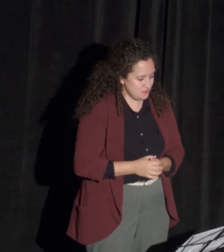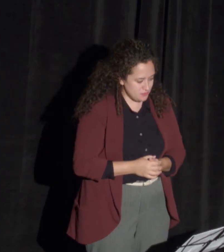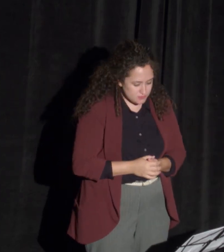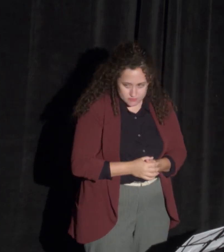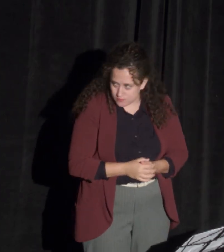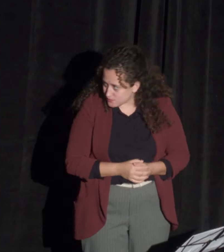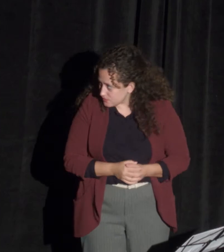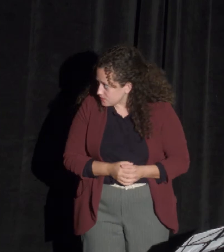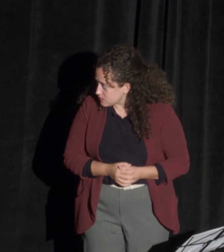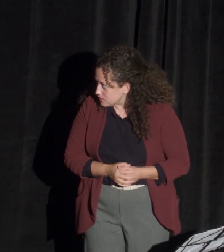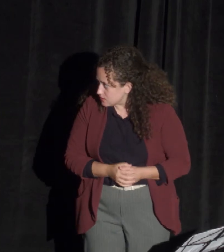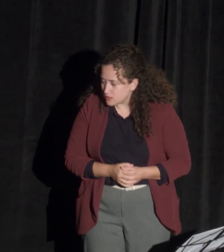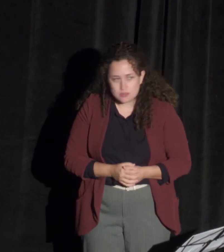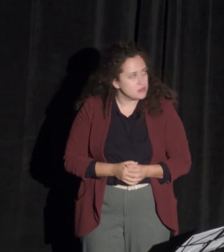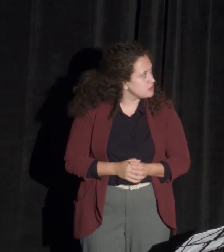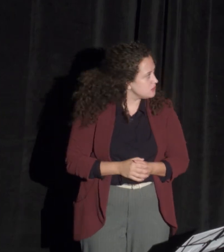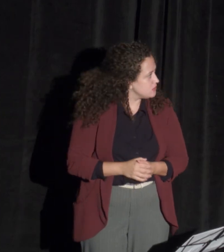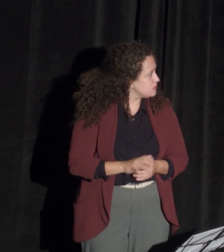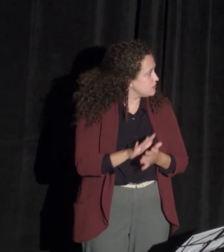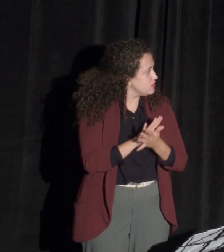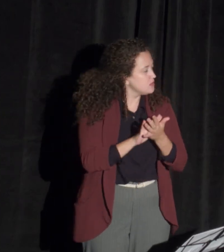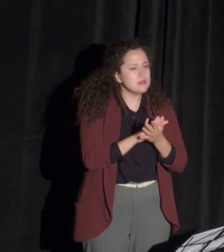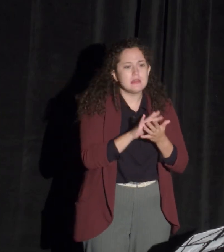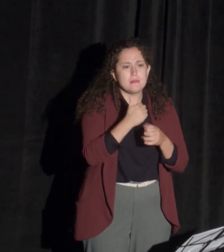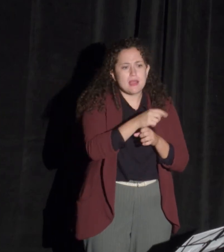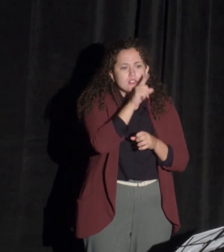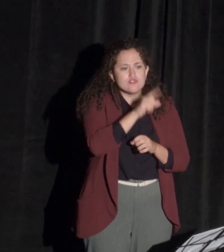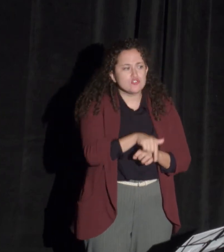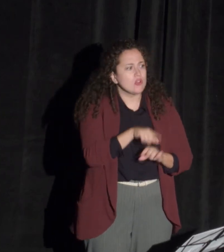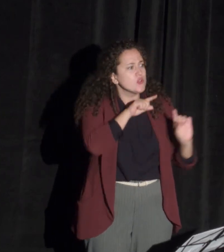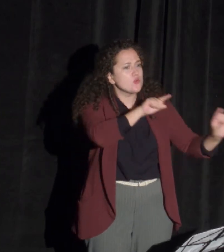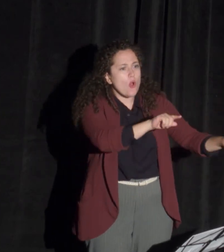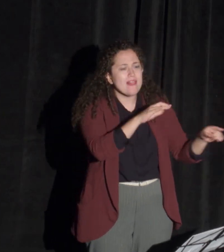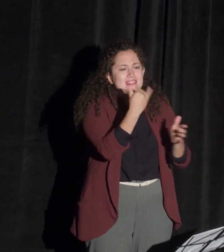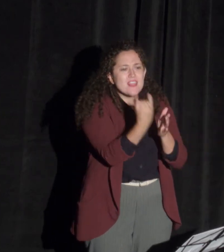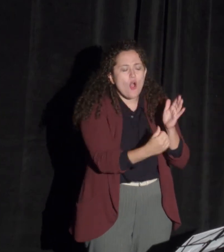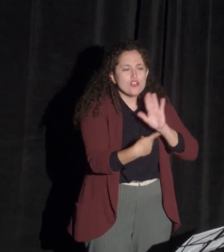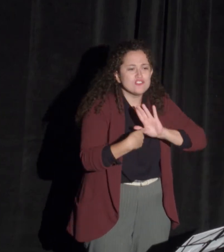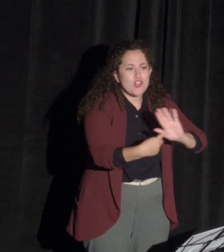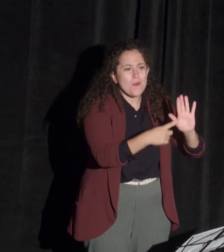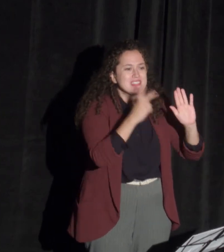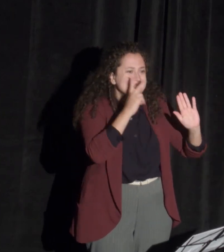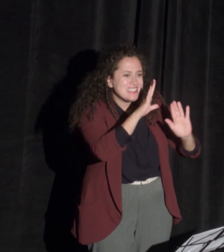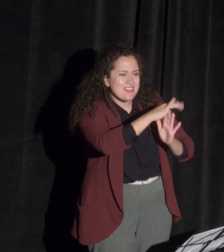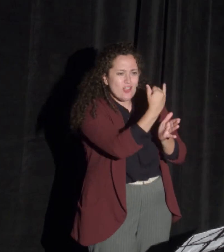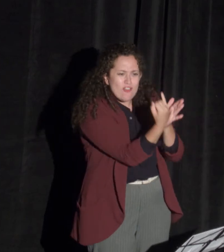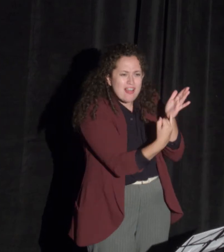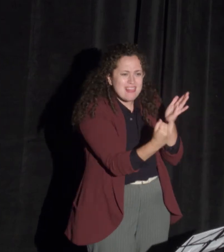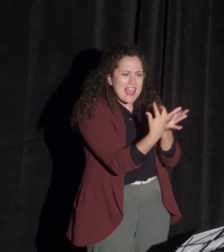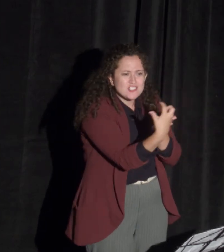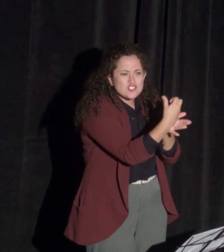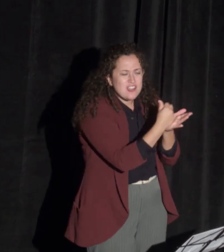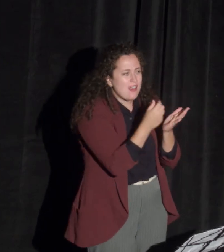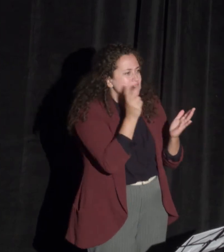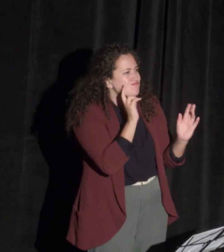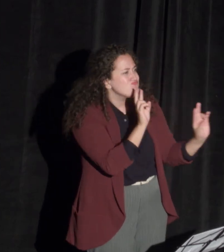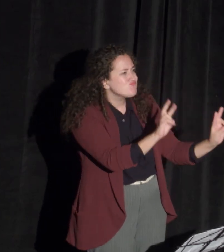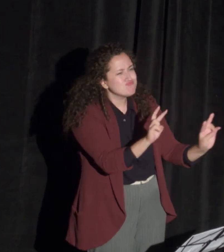hopefully you've had a chance to visit the art show and see some of their collection. I'm sure that if they don't currently have artwork from these finalists, they soon